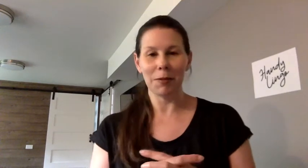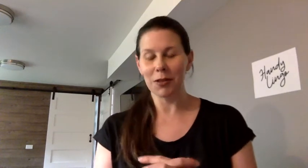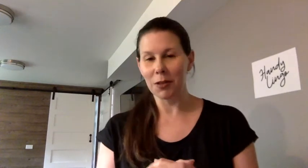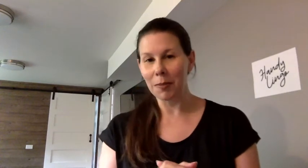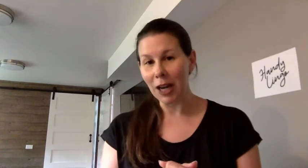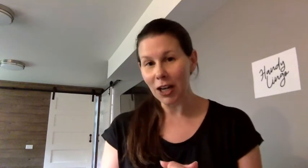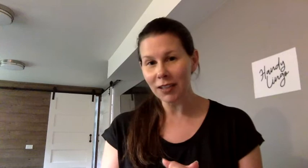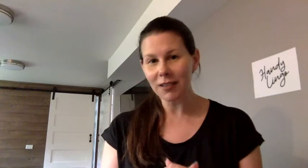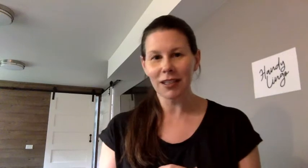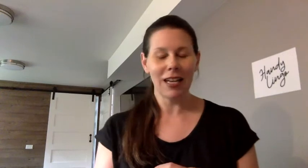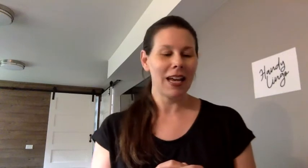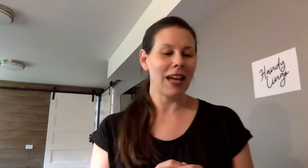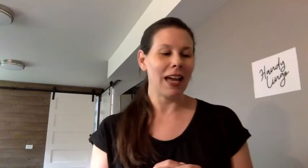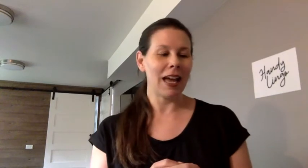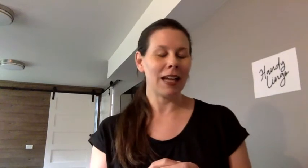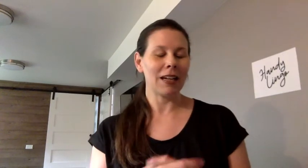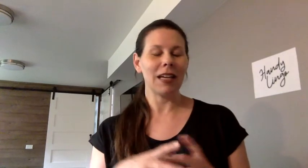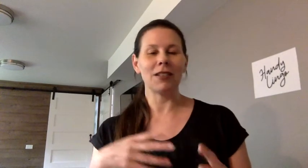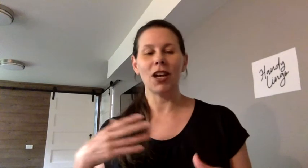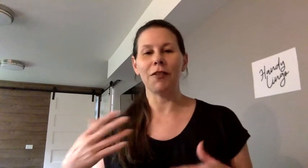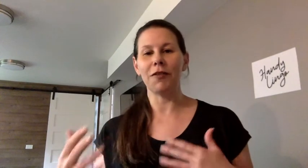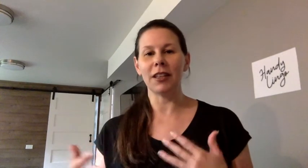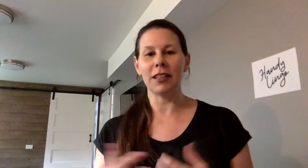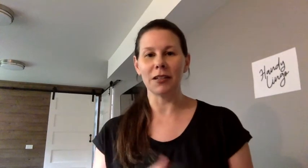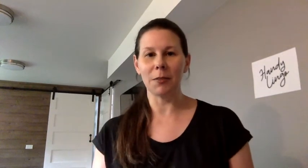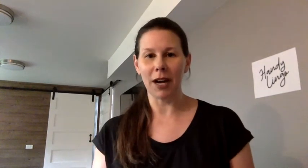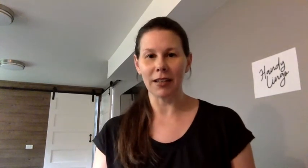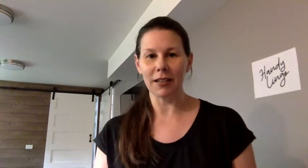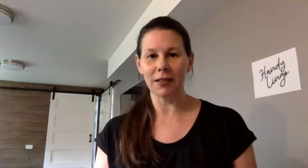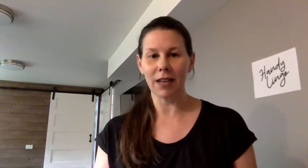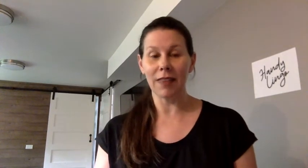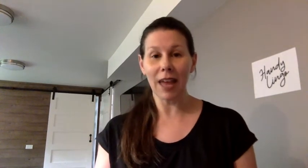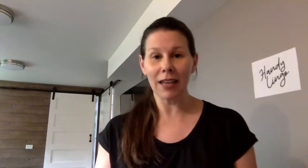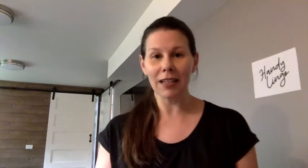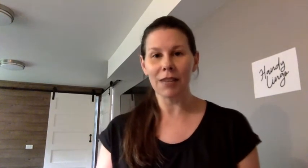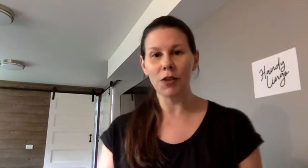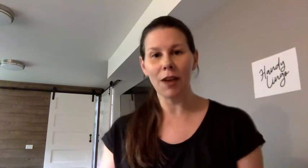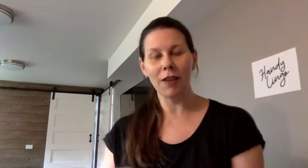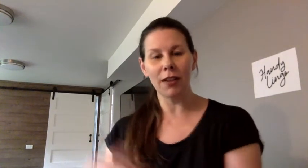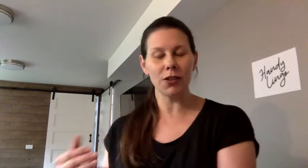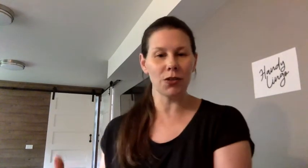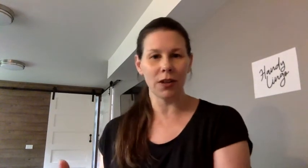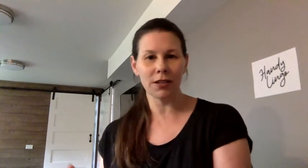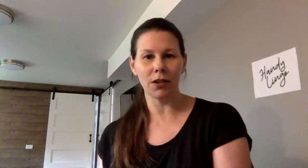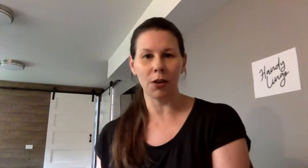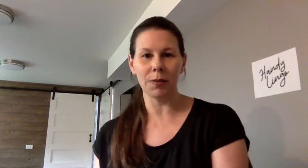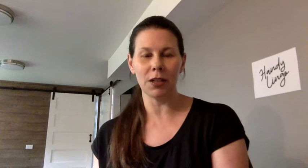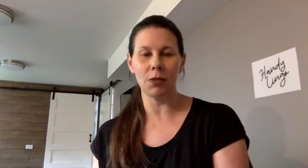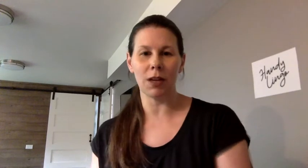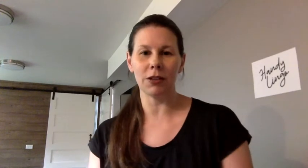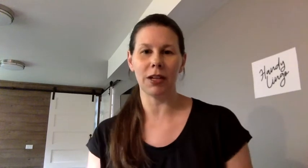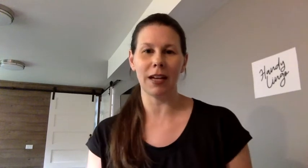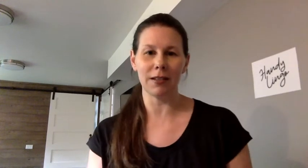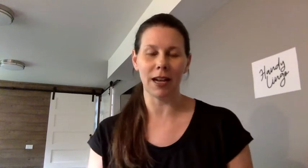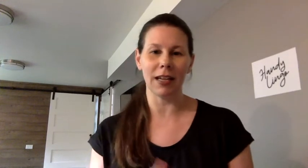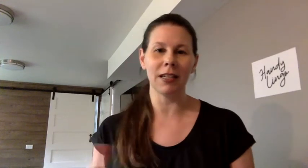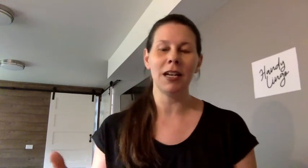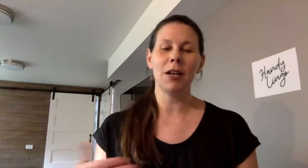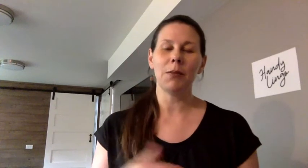to their parents, and it's a fun thing to practice. And then if you have other stories at home that you want to learn how to sign, bring